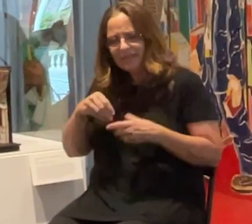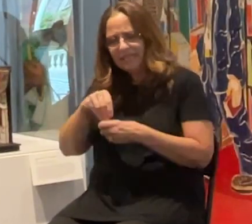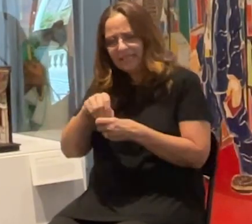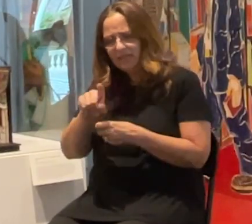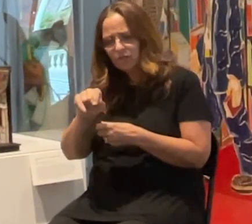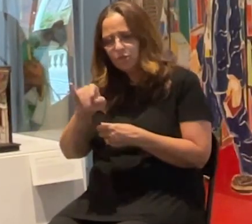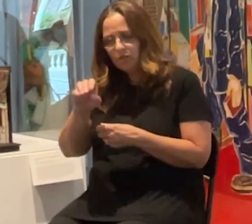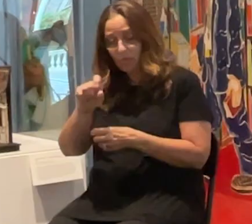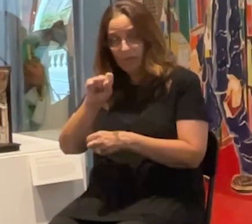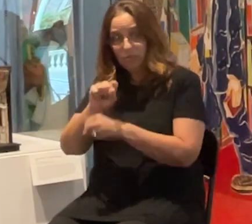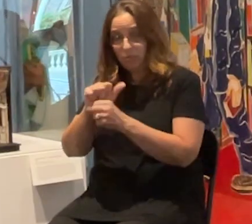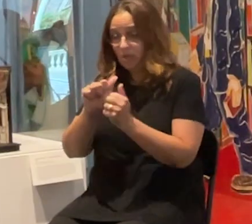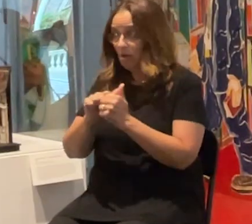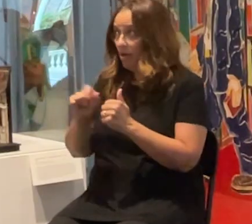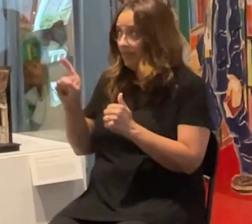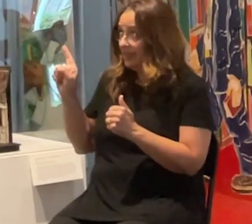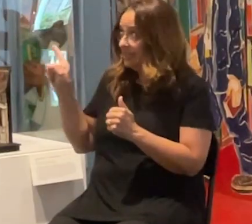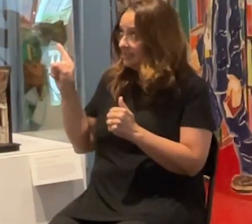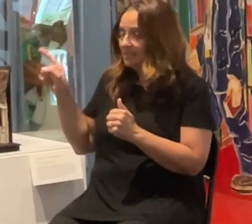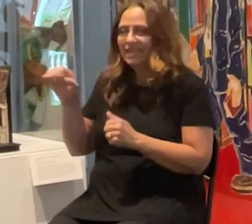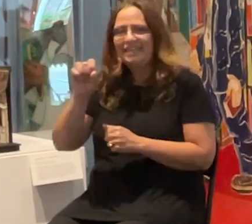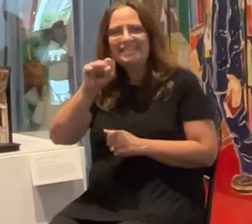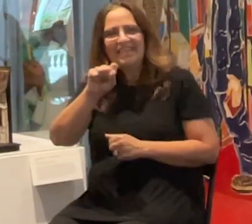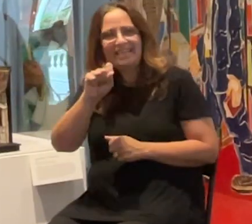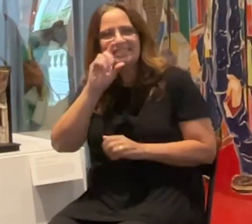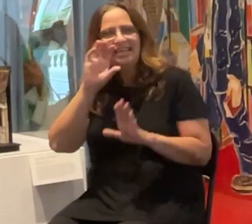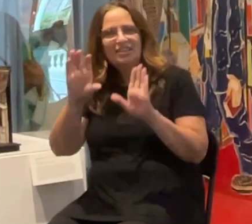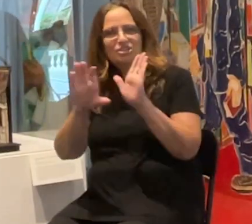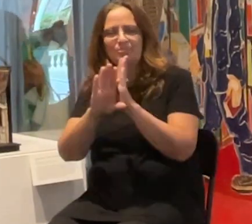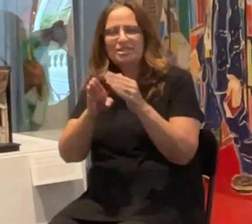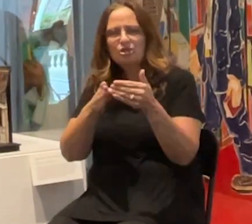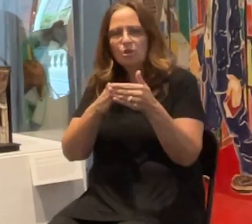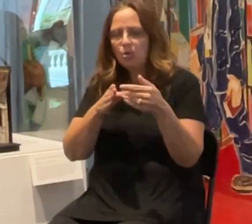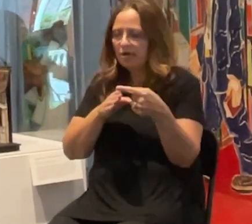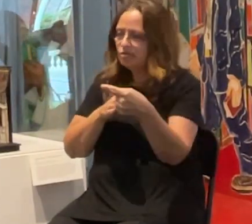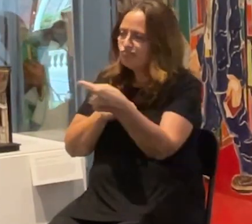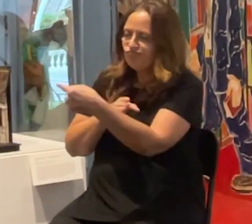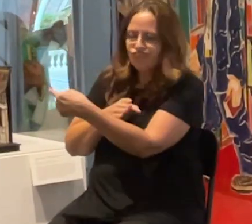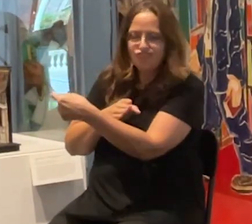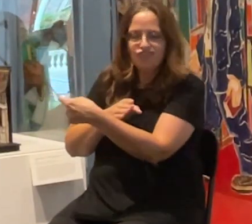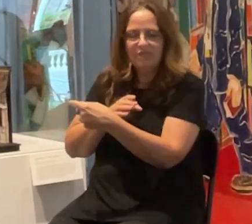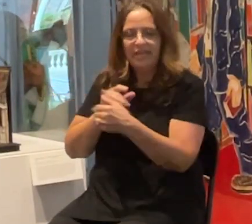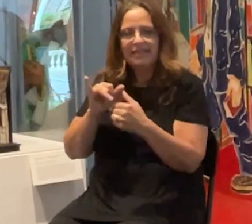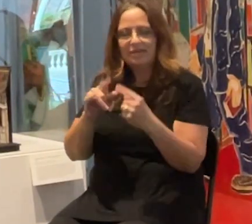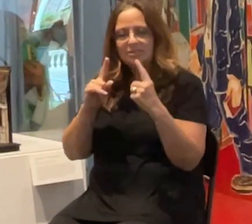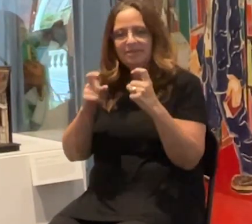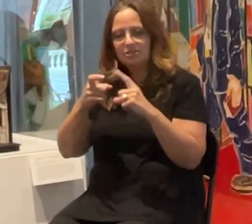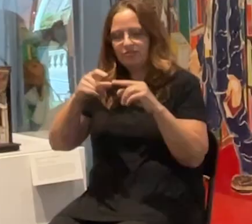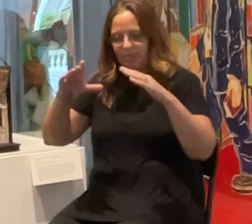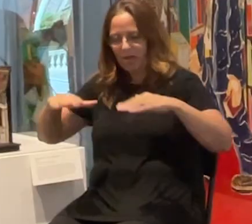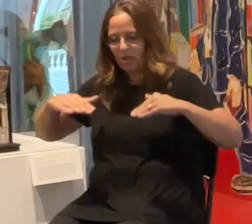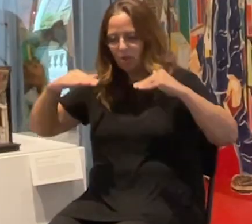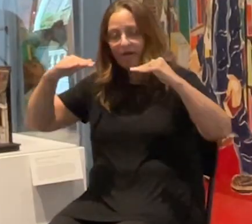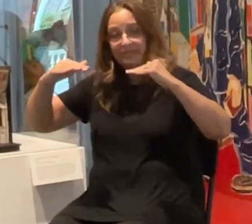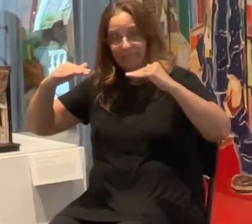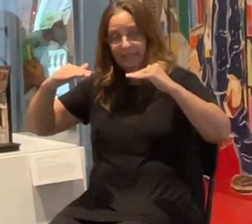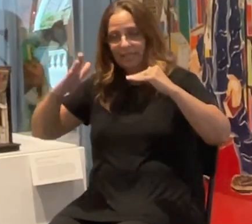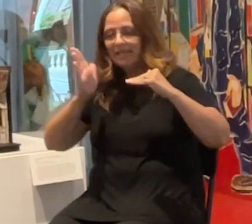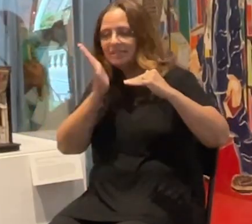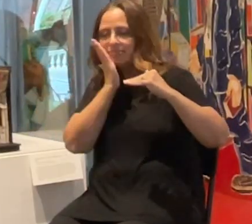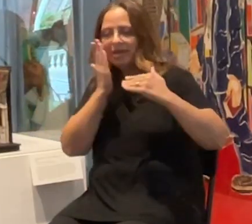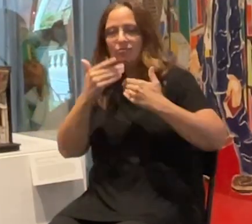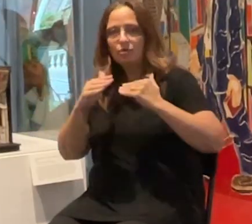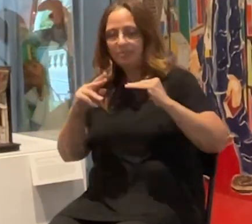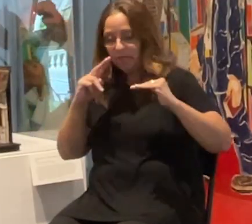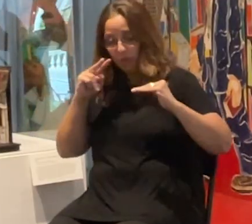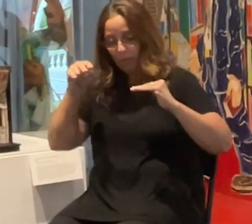on this. He did, yes, absolutely. There's a picture of it around the corner there, kind of taken from a lofted area that was kind of like a bedroom.